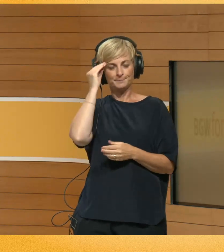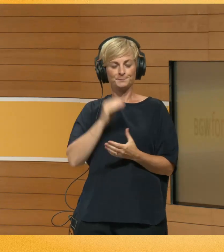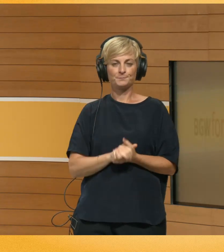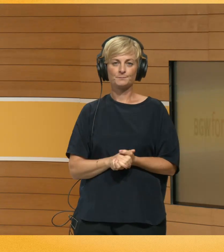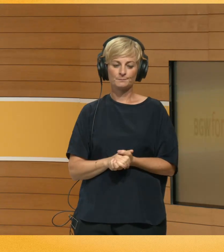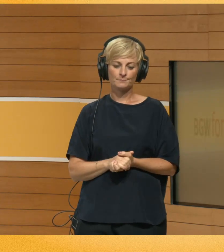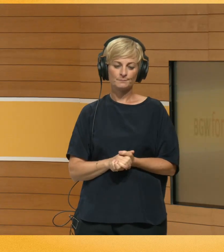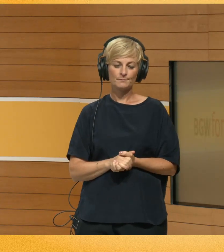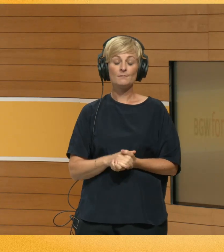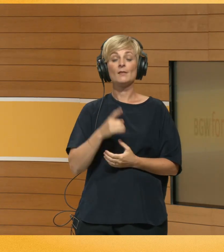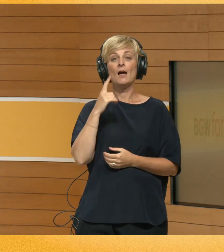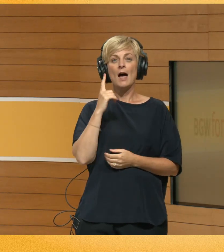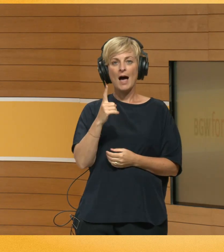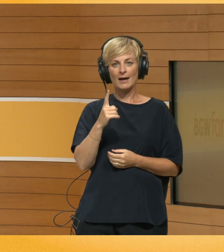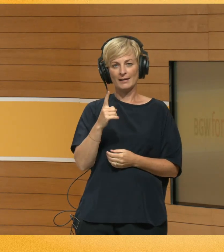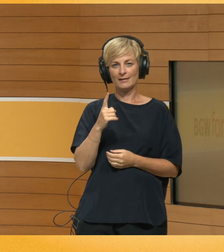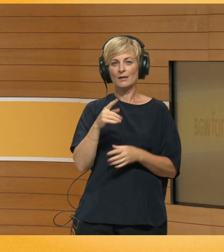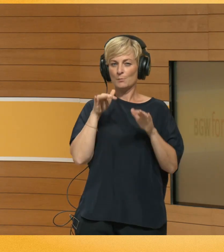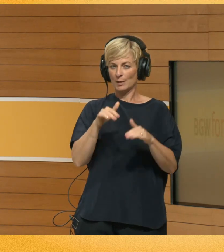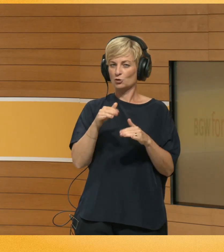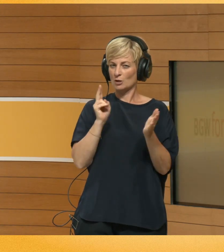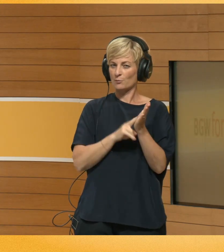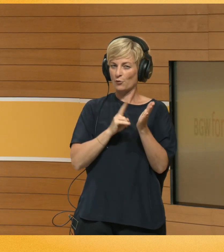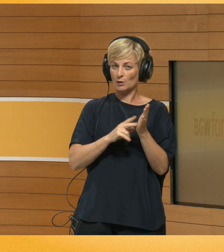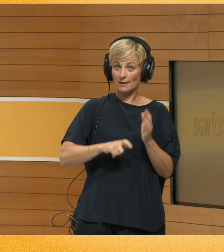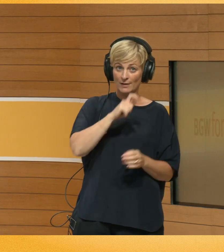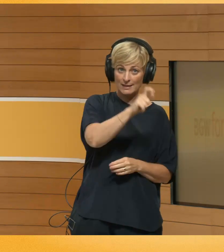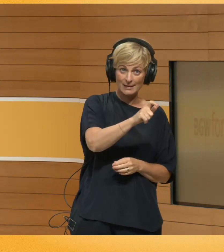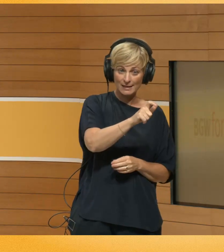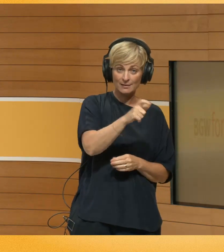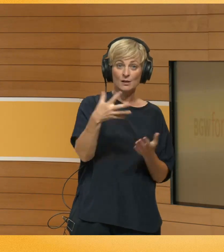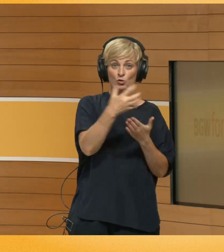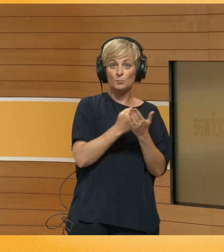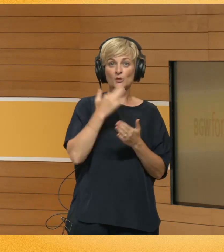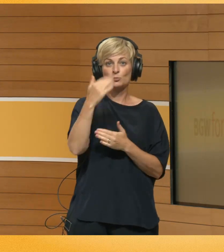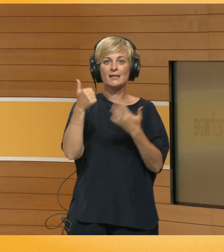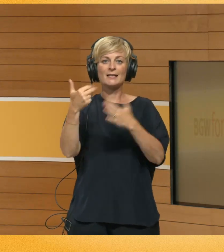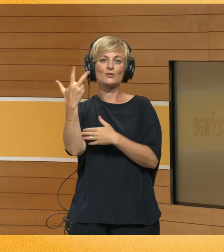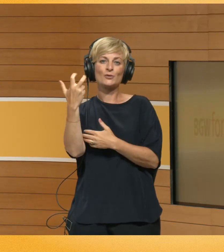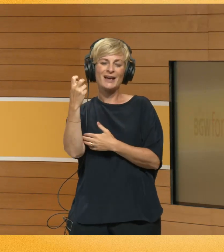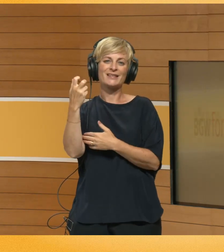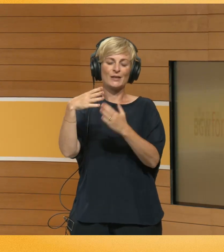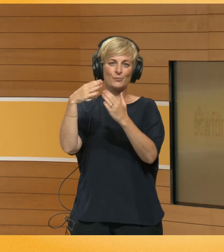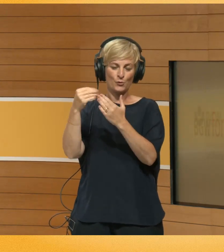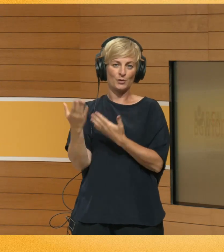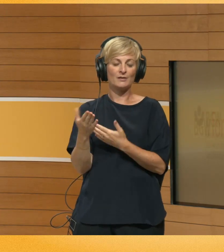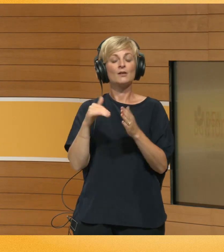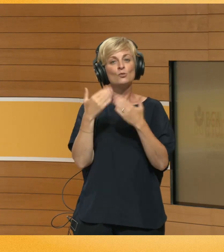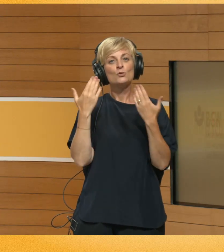by 36 by 12 trillion. This is how you create new jobs. That's the opportunity on the right-hand side.